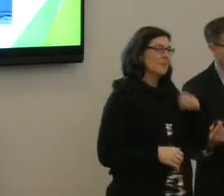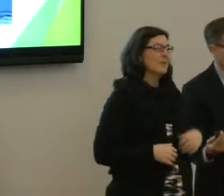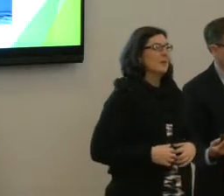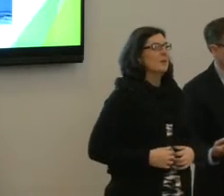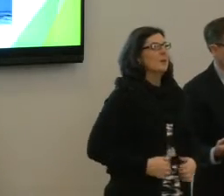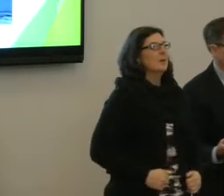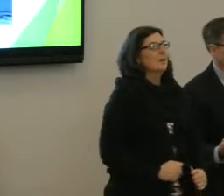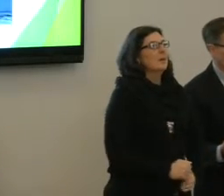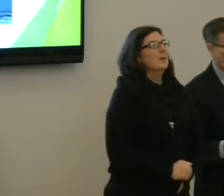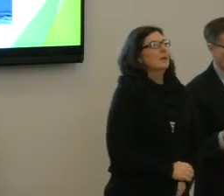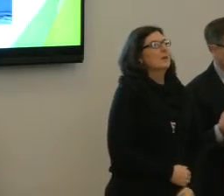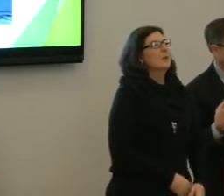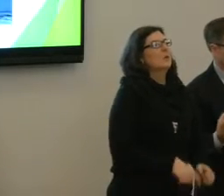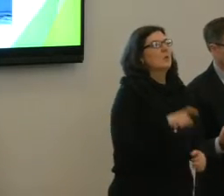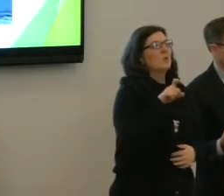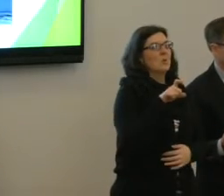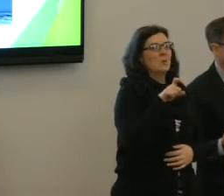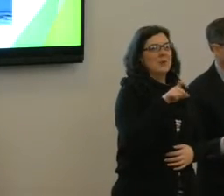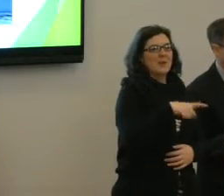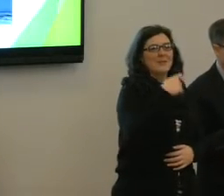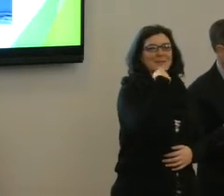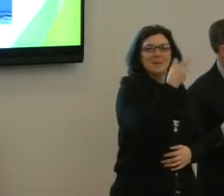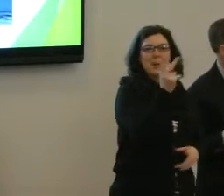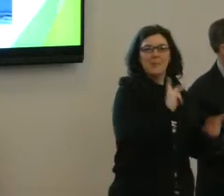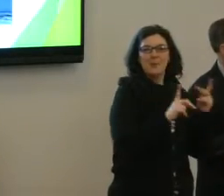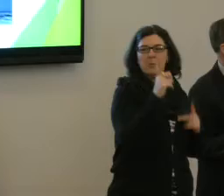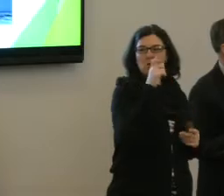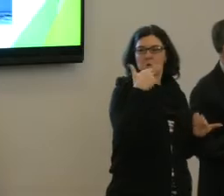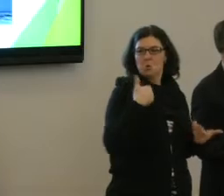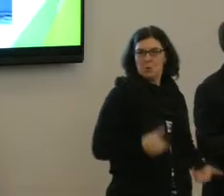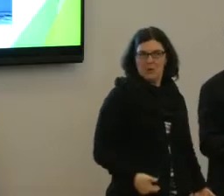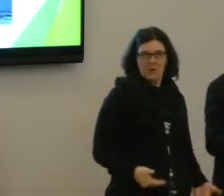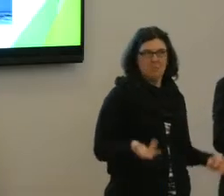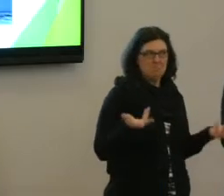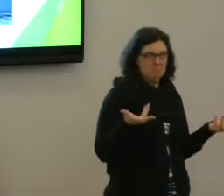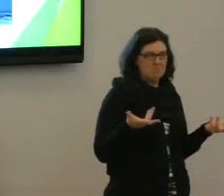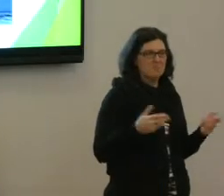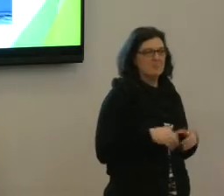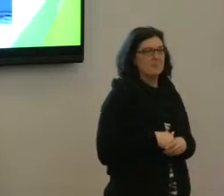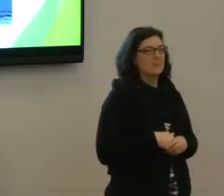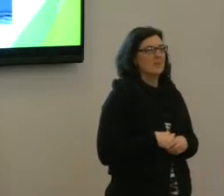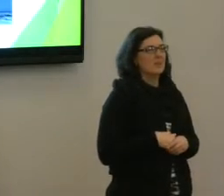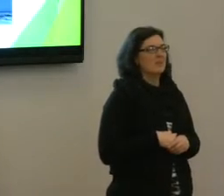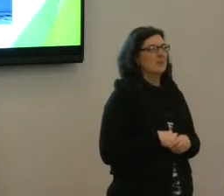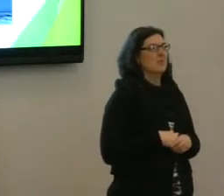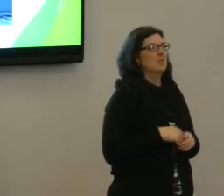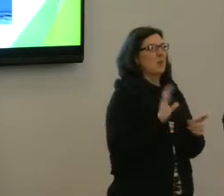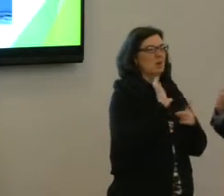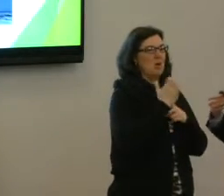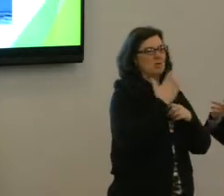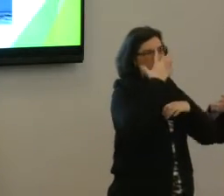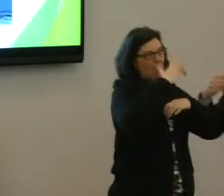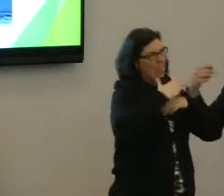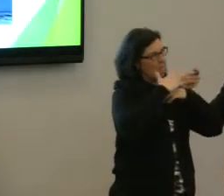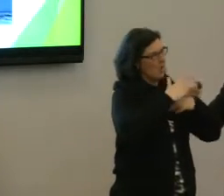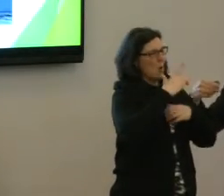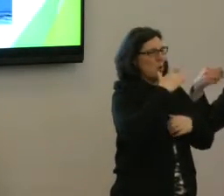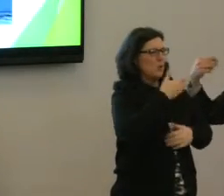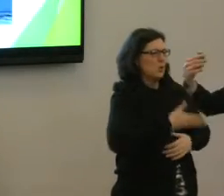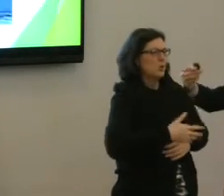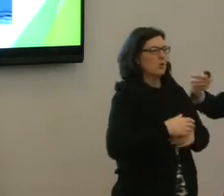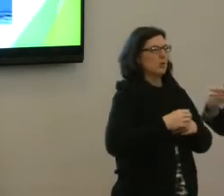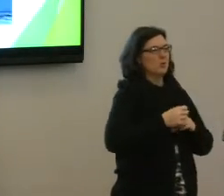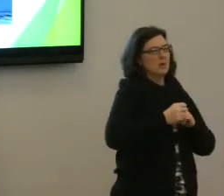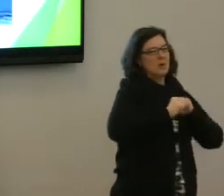Now, we got to tell people who we are, that we live in a culture that's obsessional about that. Self-promotion, promotion